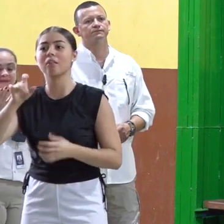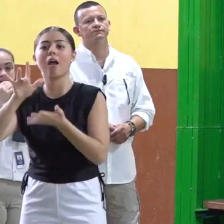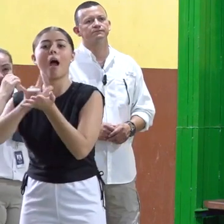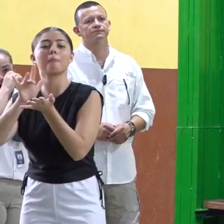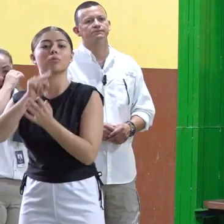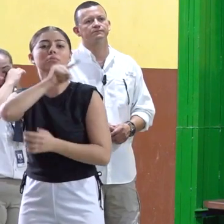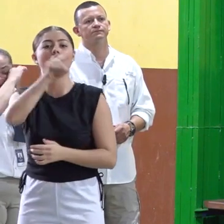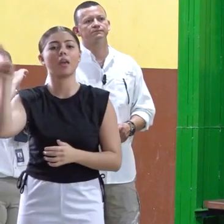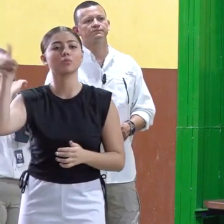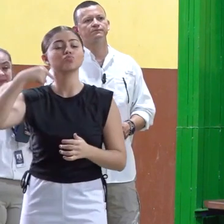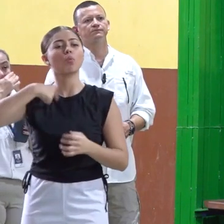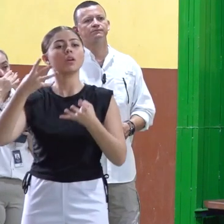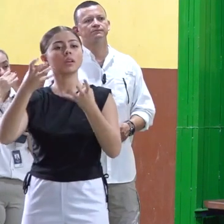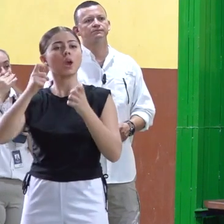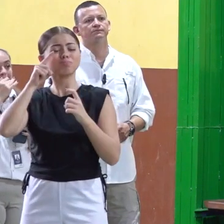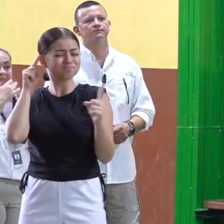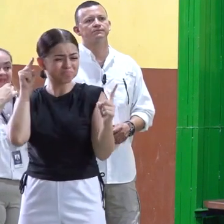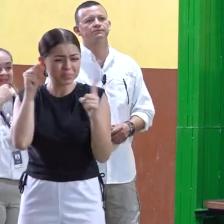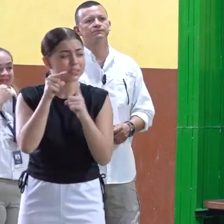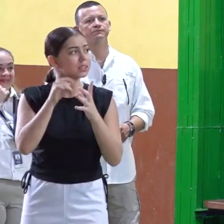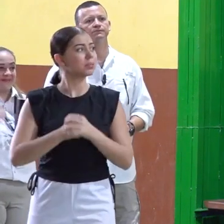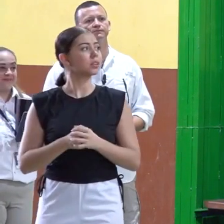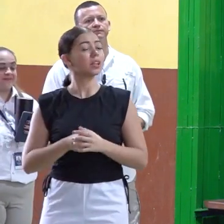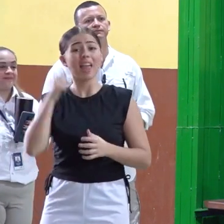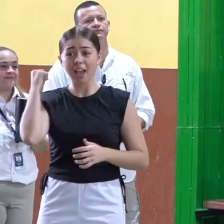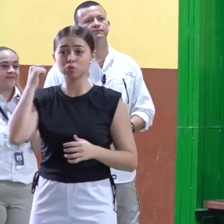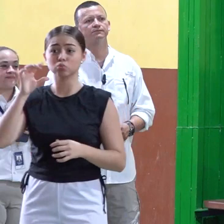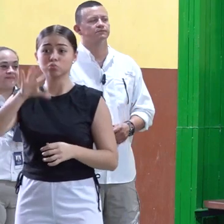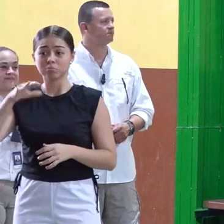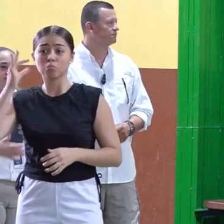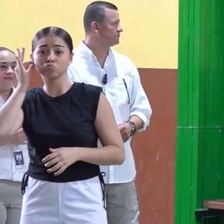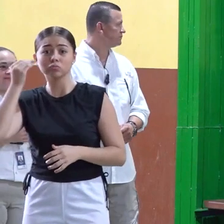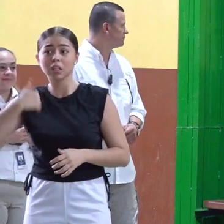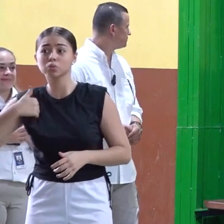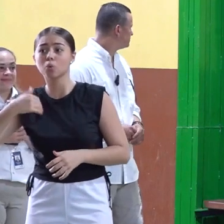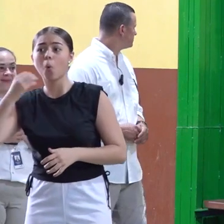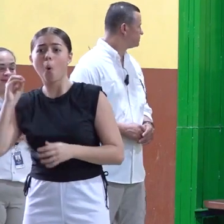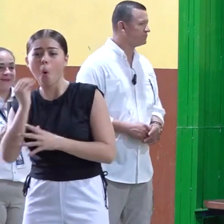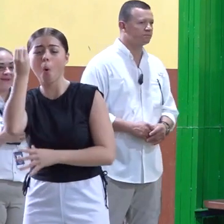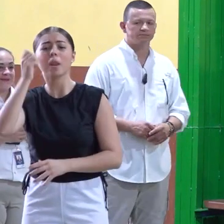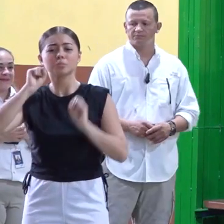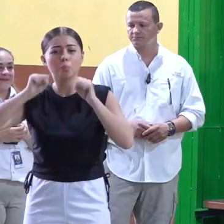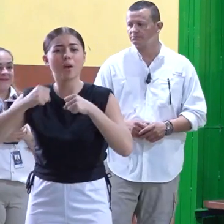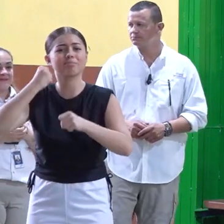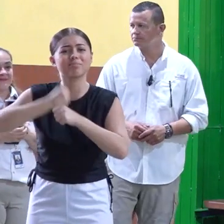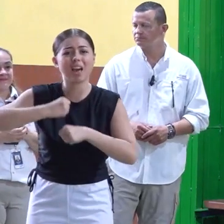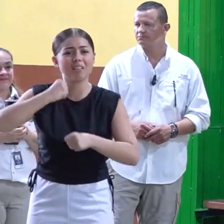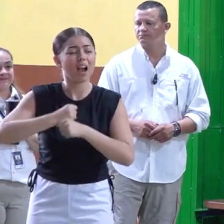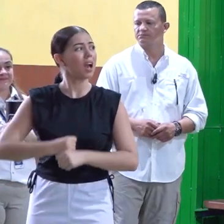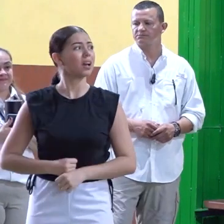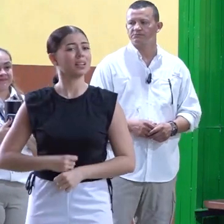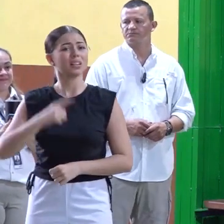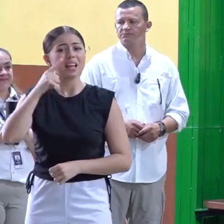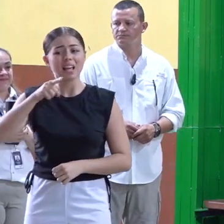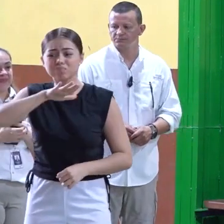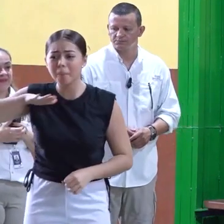lo que quiero es precisamente que estos muchachos y muchachas puedan trabajar en la